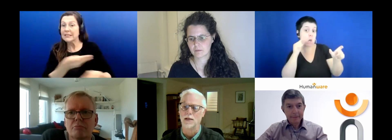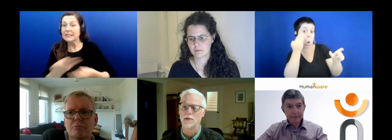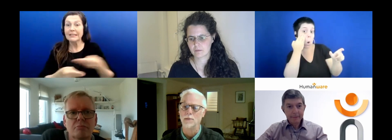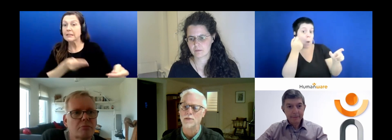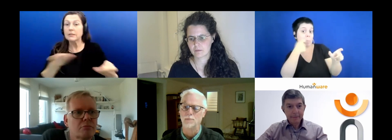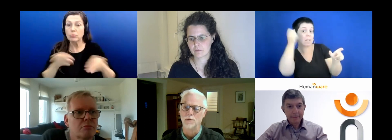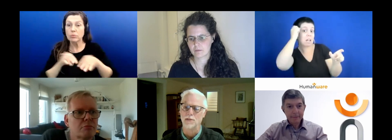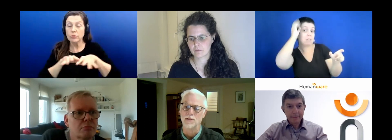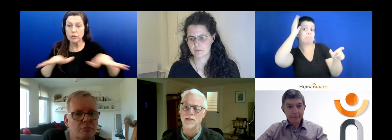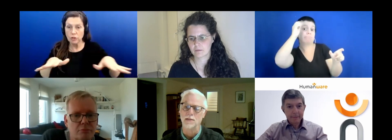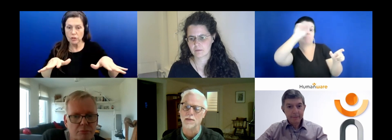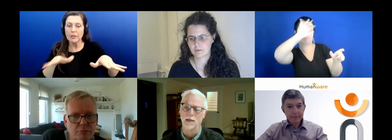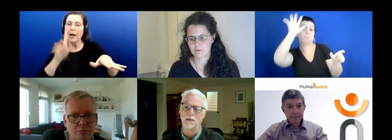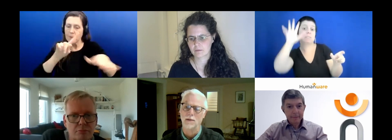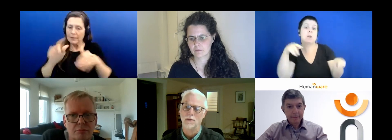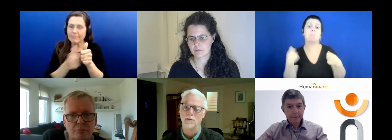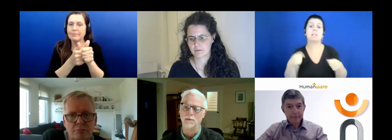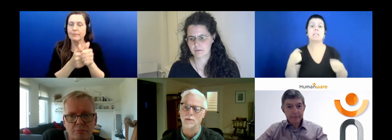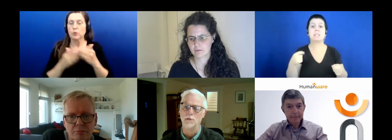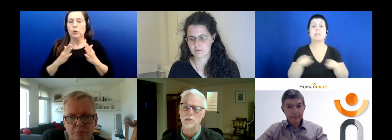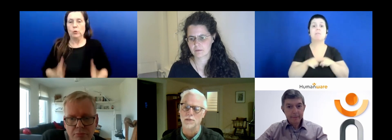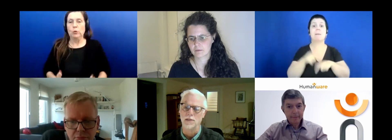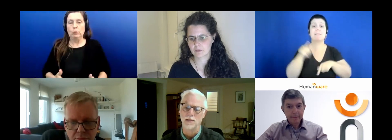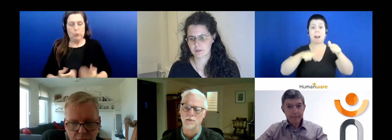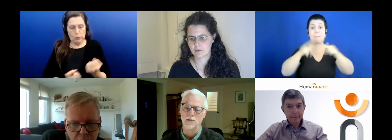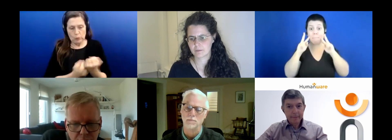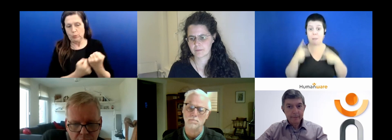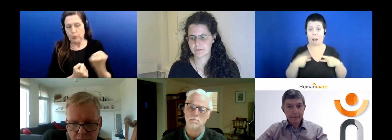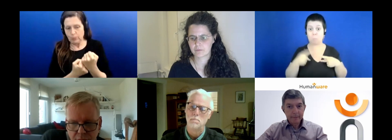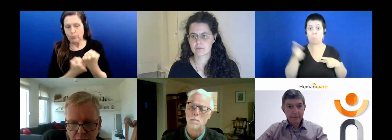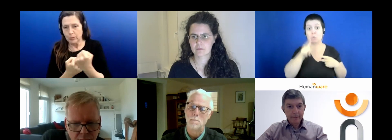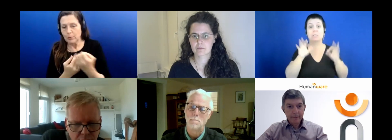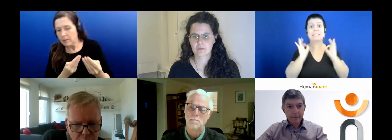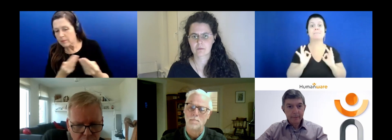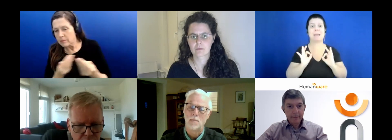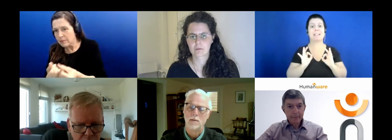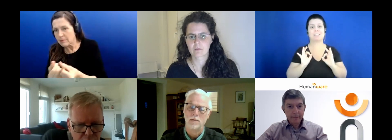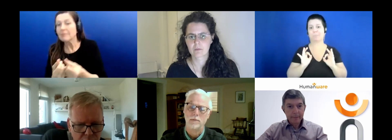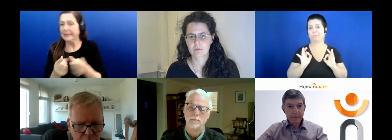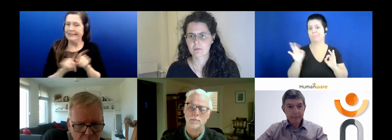is a lot of human support that's needed to use this technology.